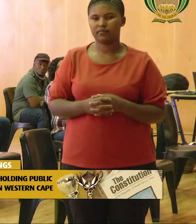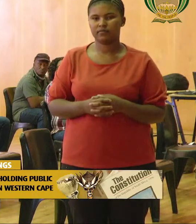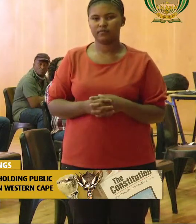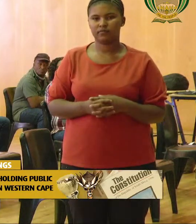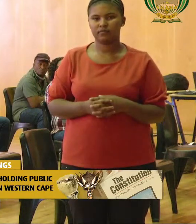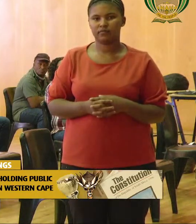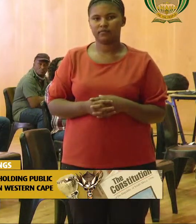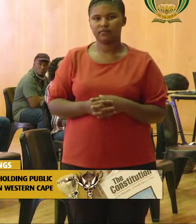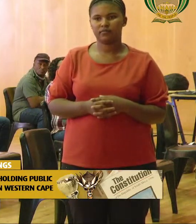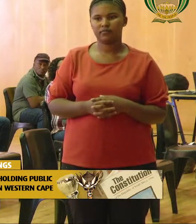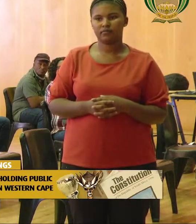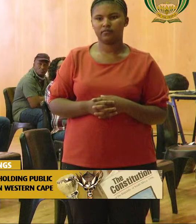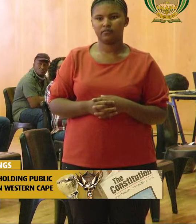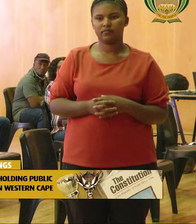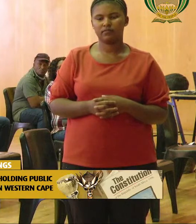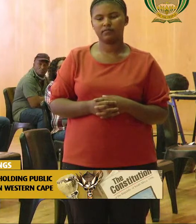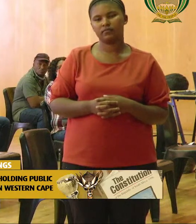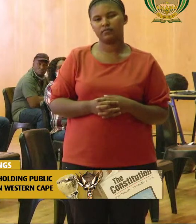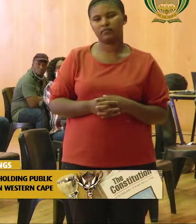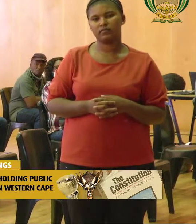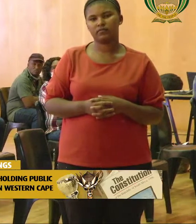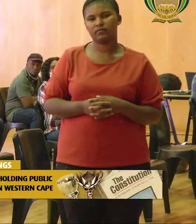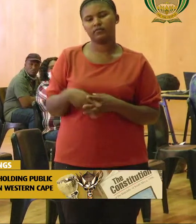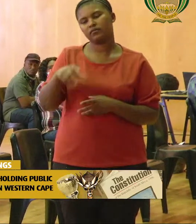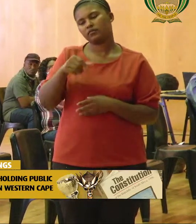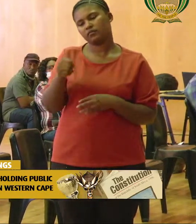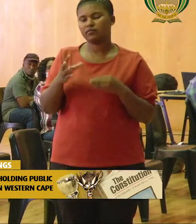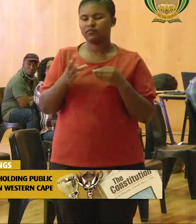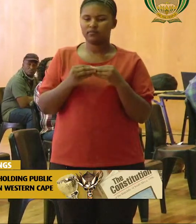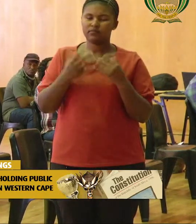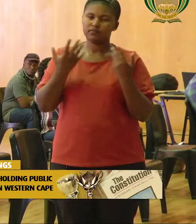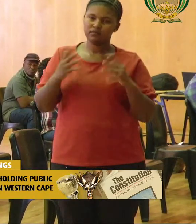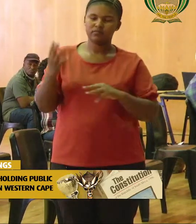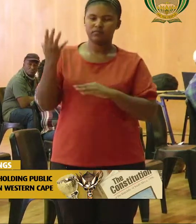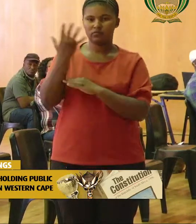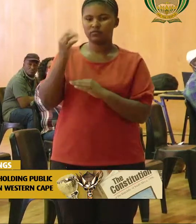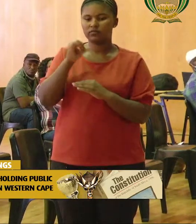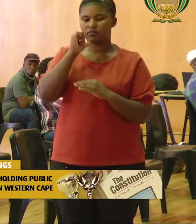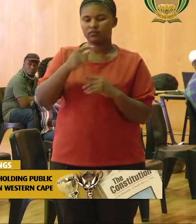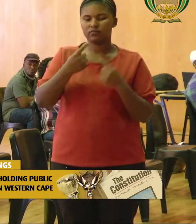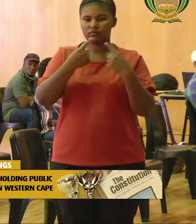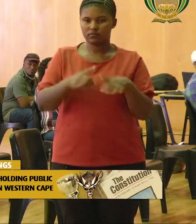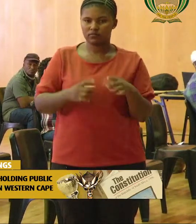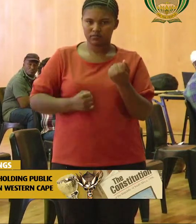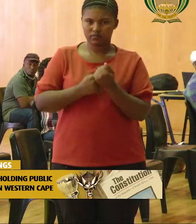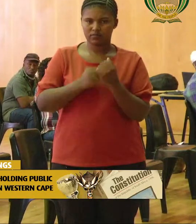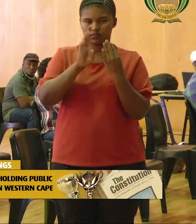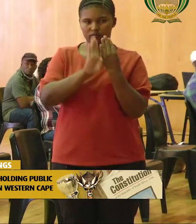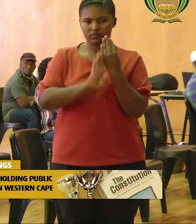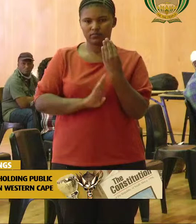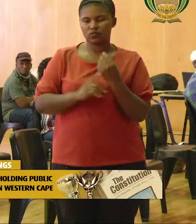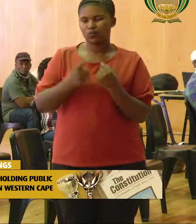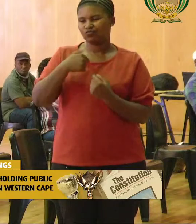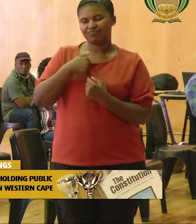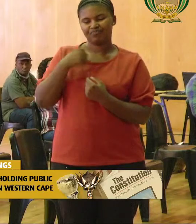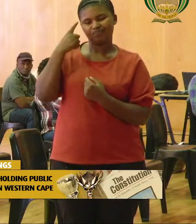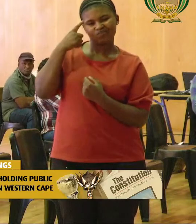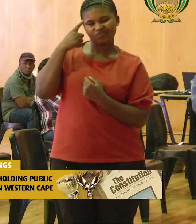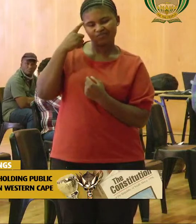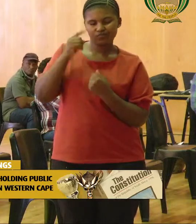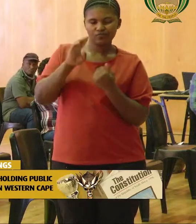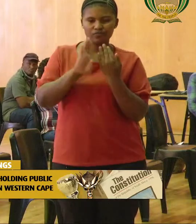As the other members have said, we do not think that the